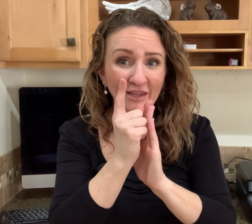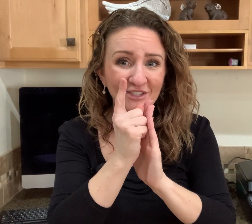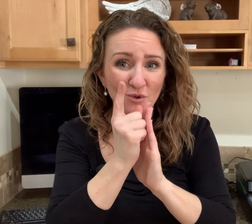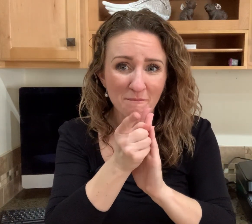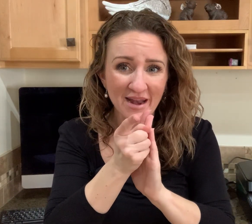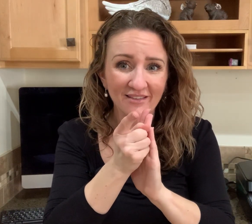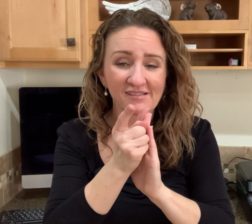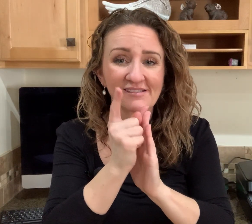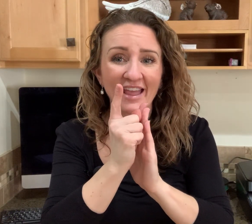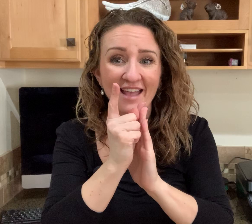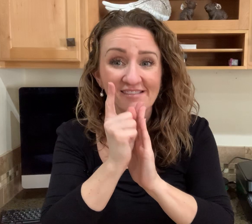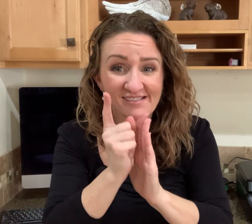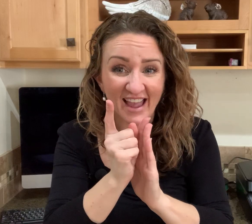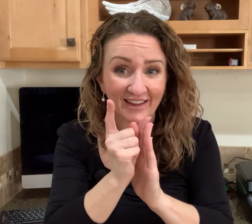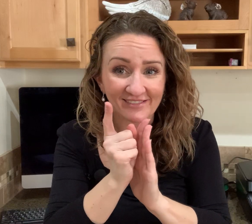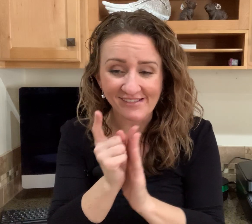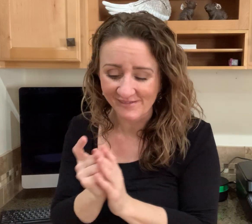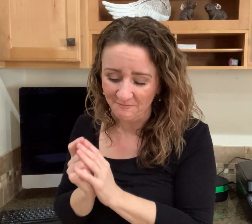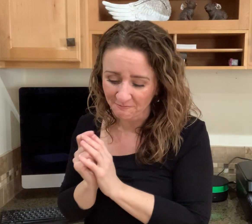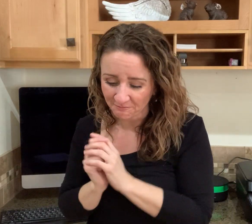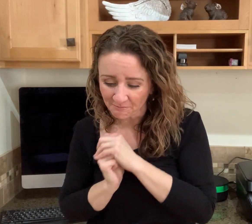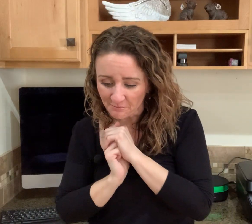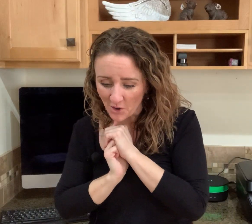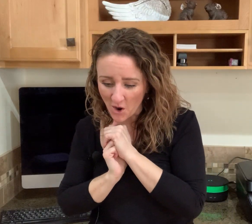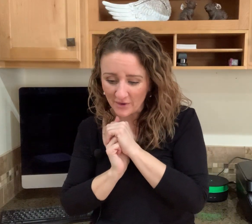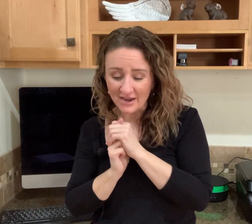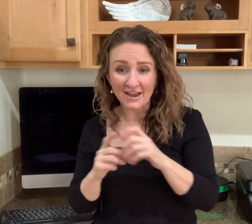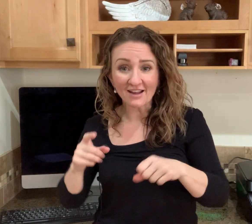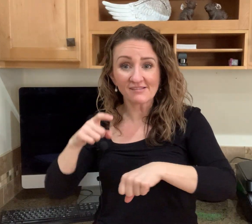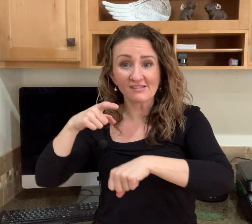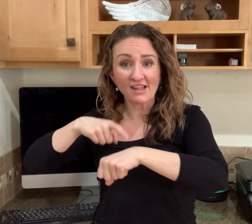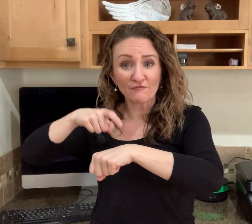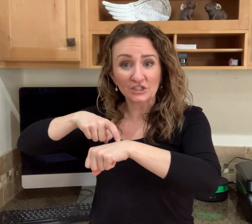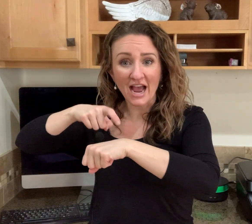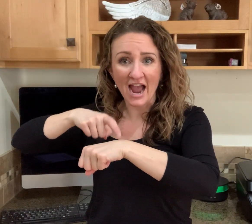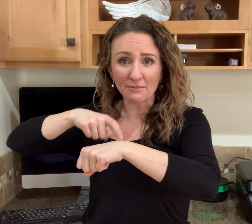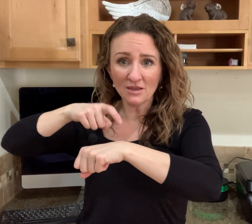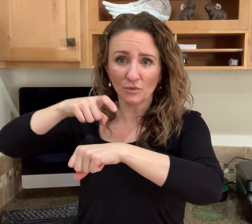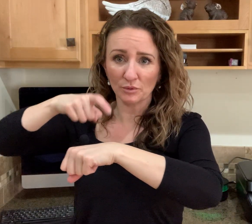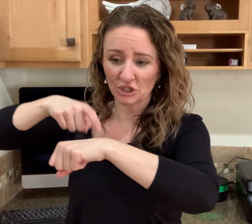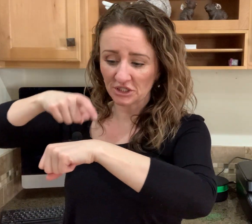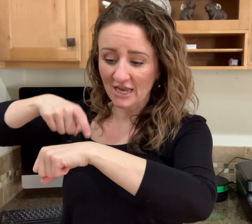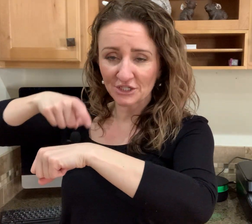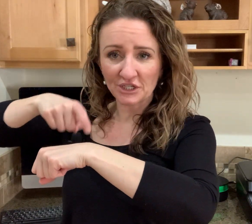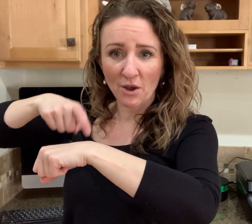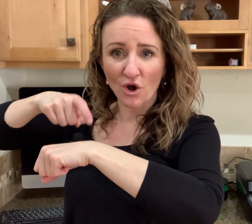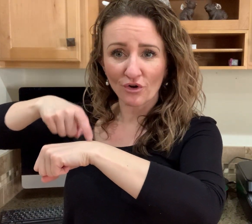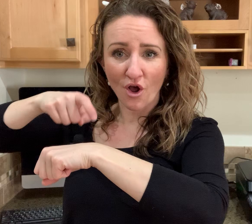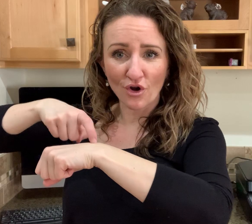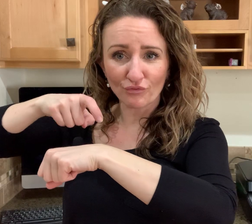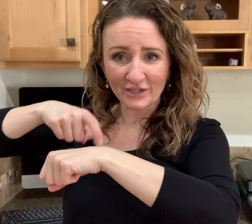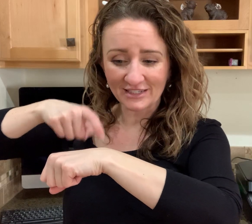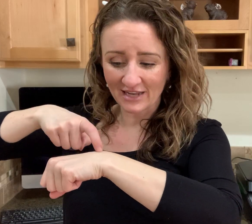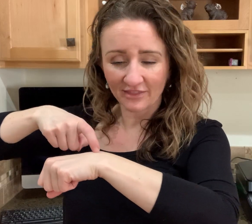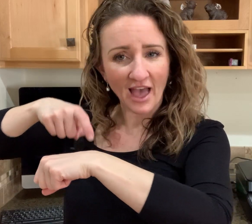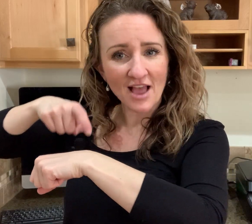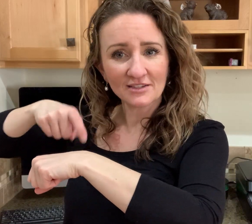could do minutes and seconds. Okay, next is a sign for time. We would just touch down on our wrist like that,